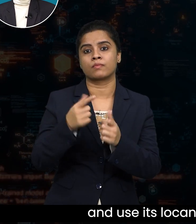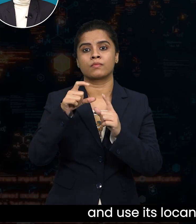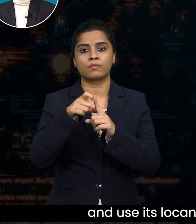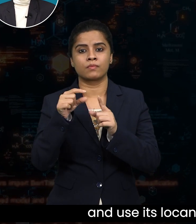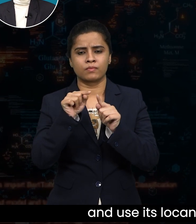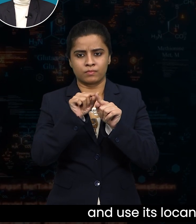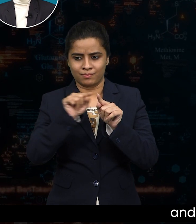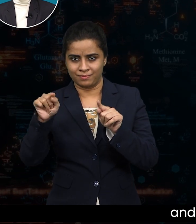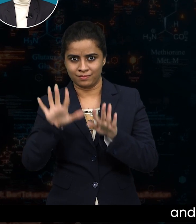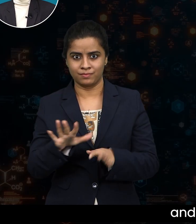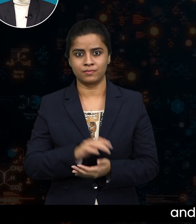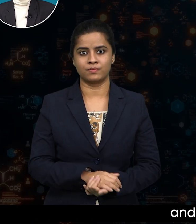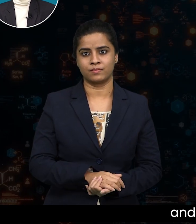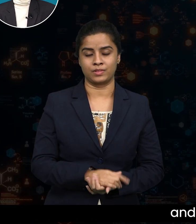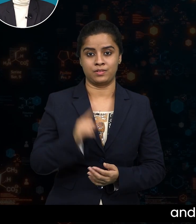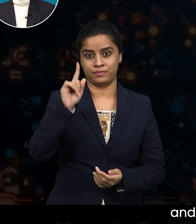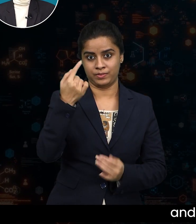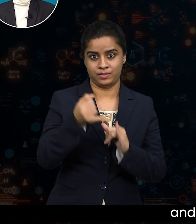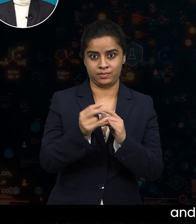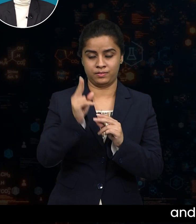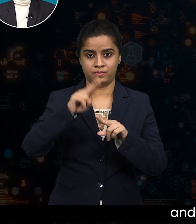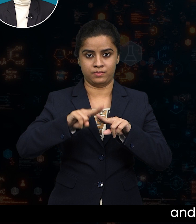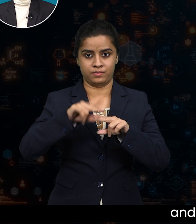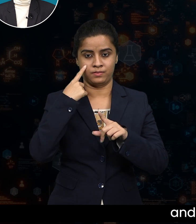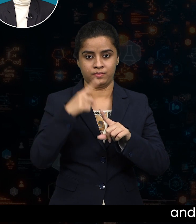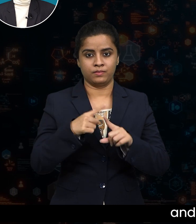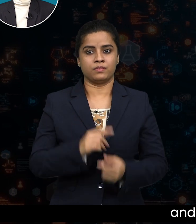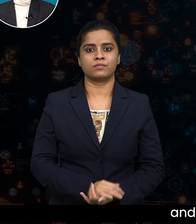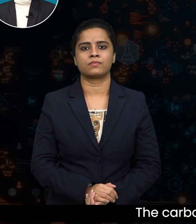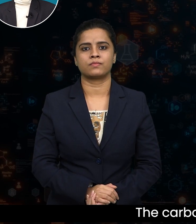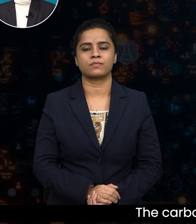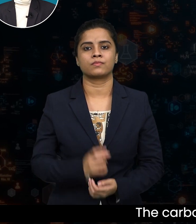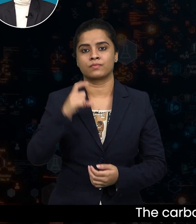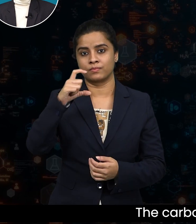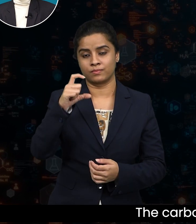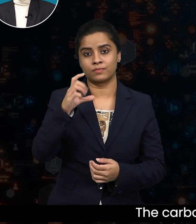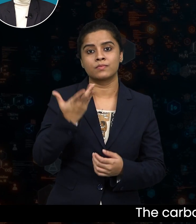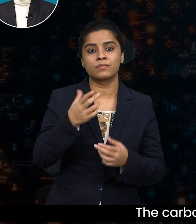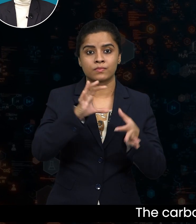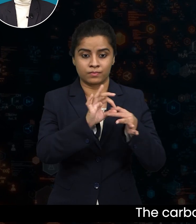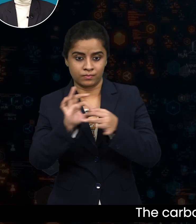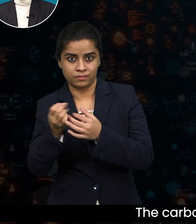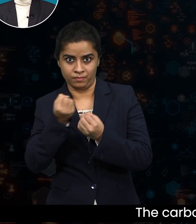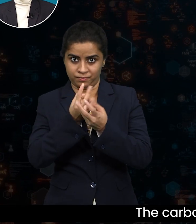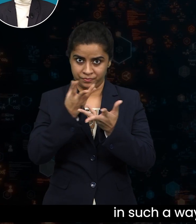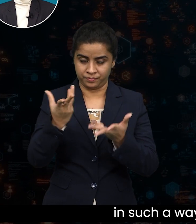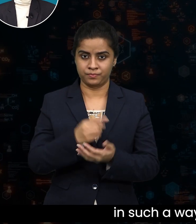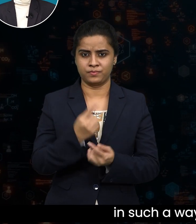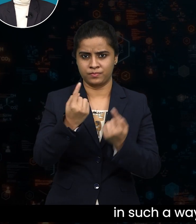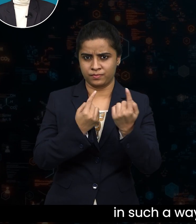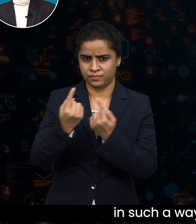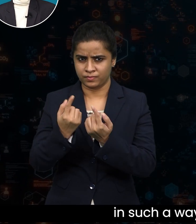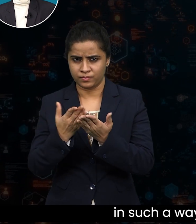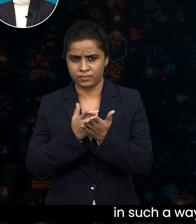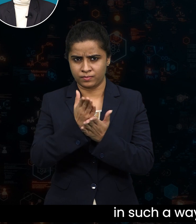dash and a primary suffix. The carbon chain is numbered in such